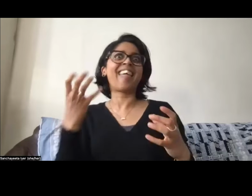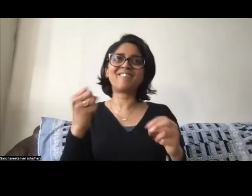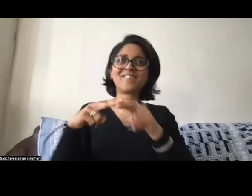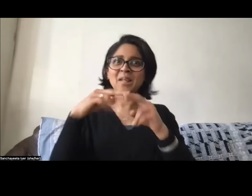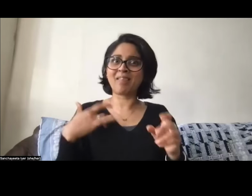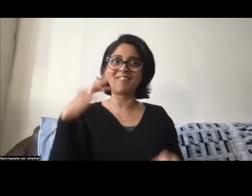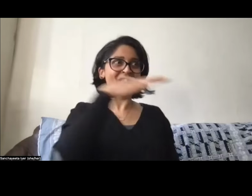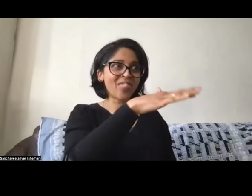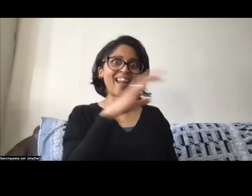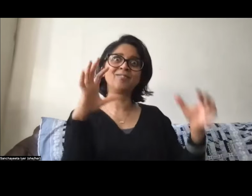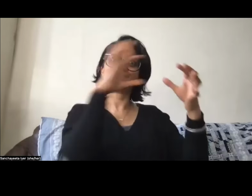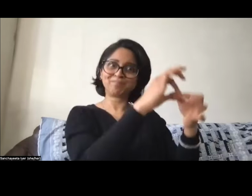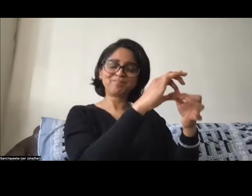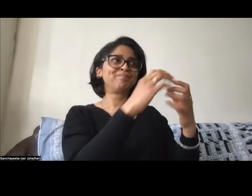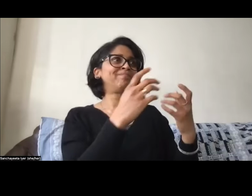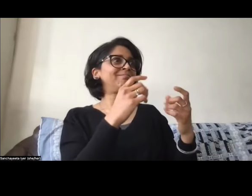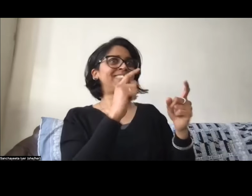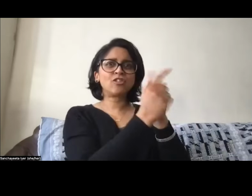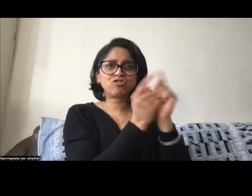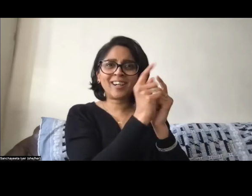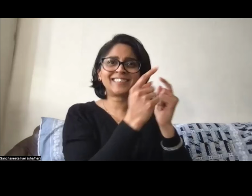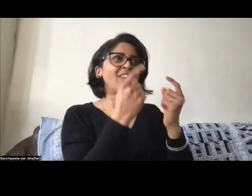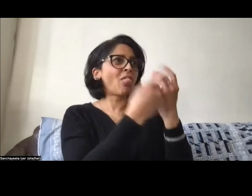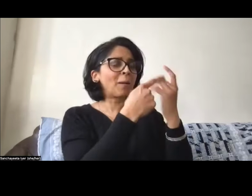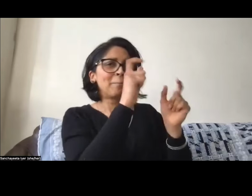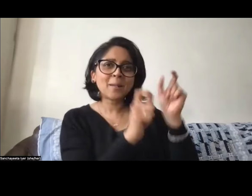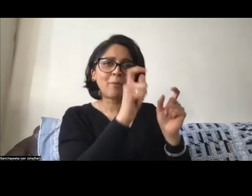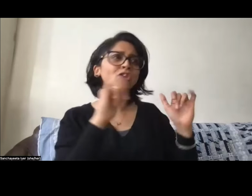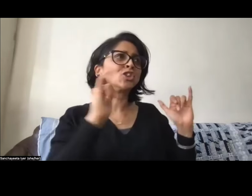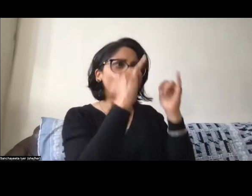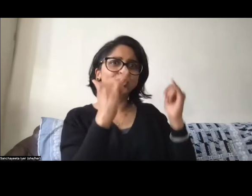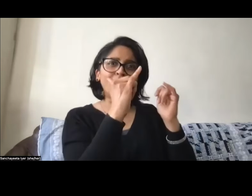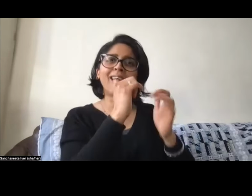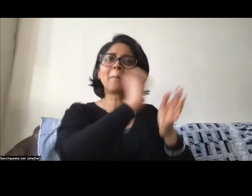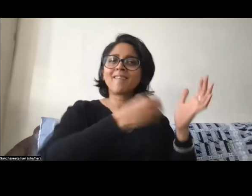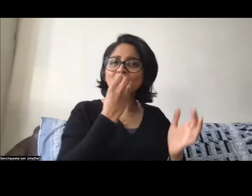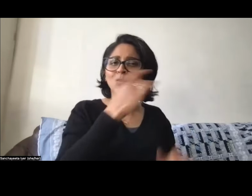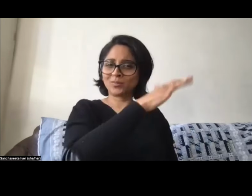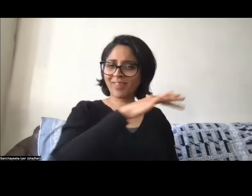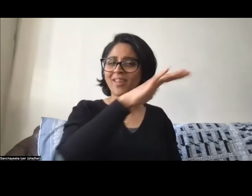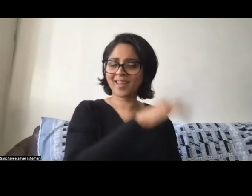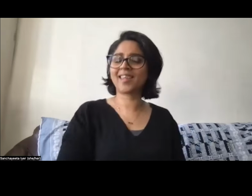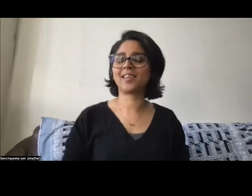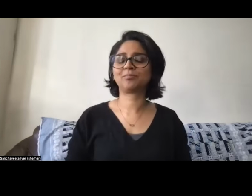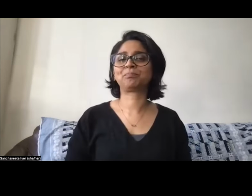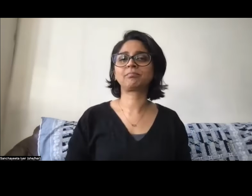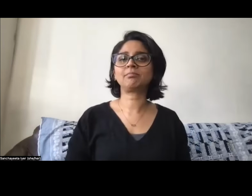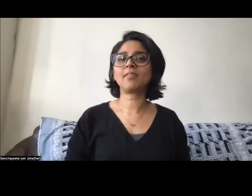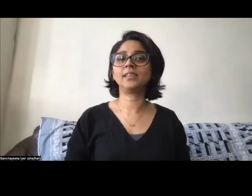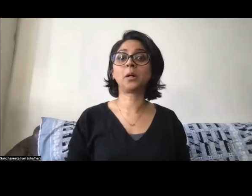you see many people congregating there, bringing their families there. There's interacting with and socializing